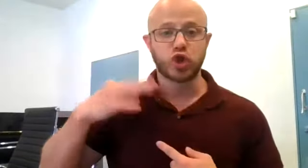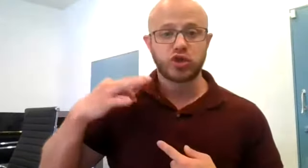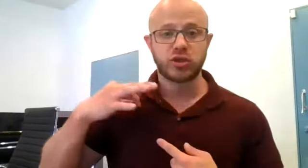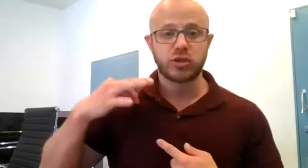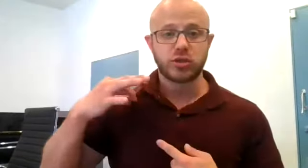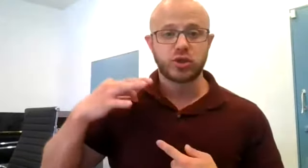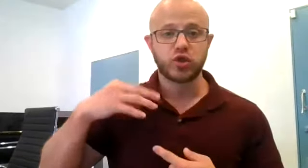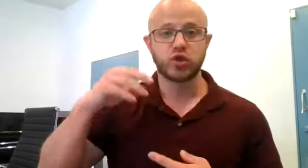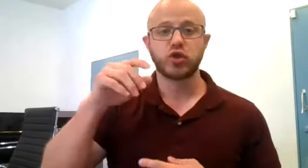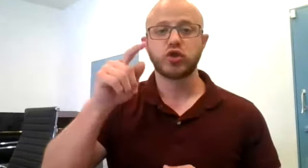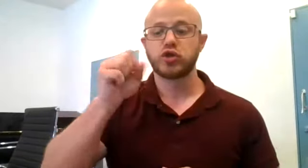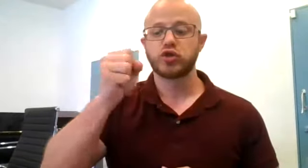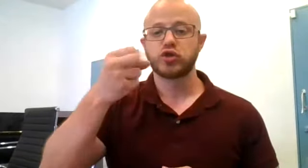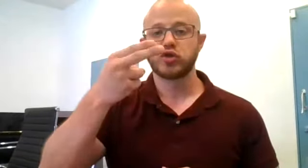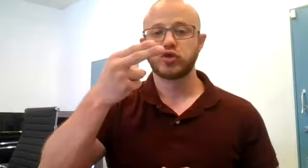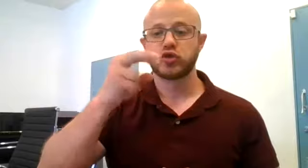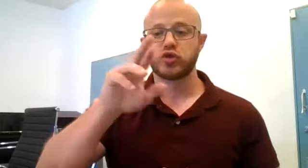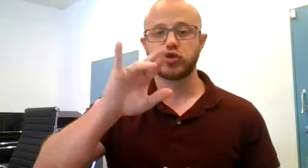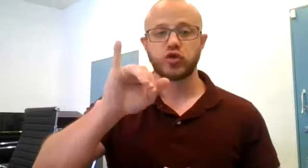Okay, so this is shirt.